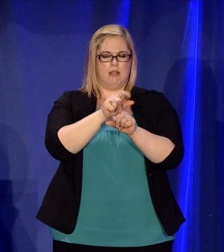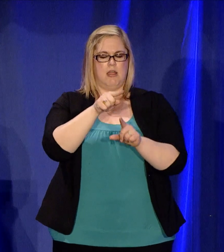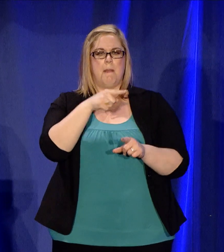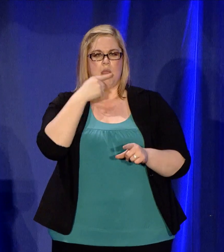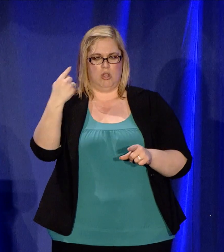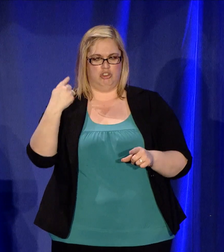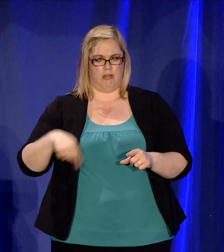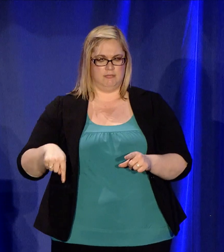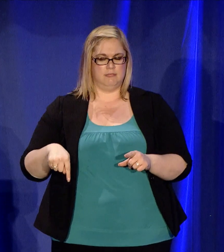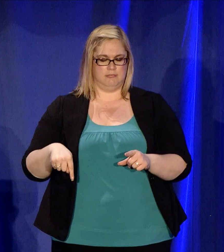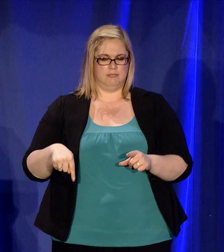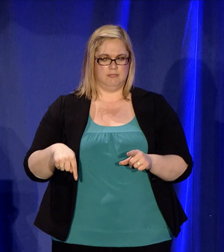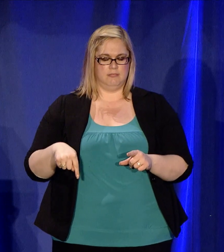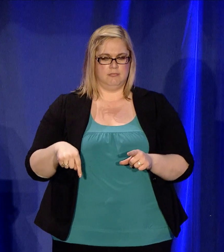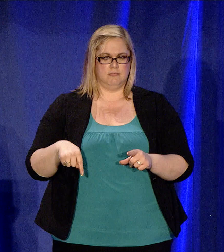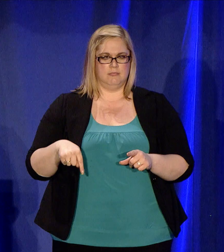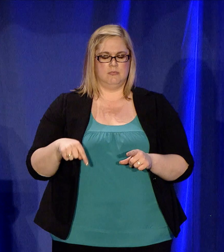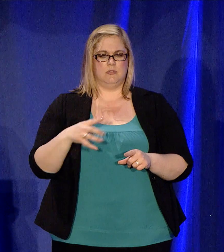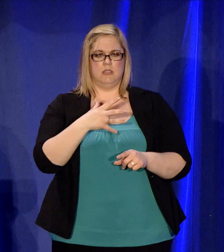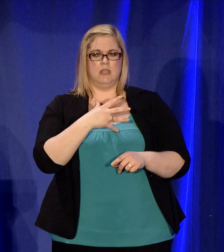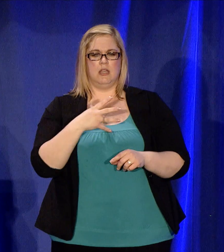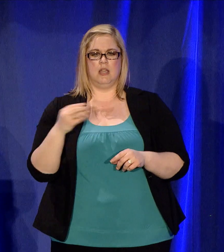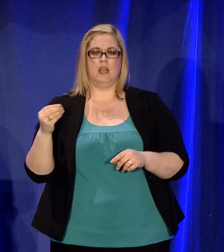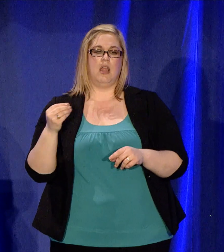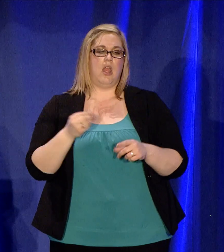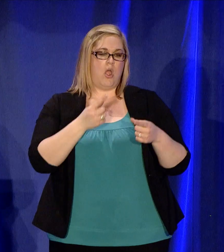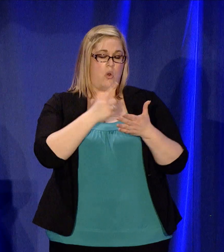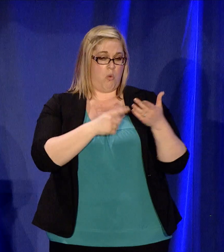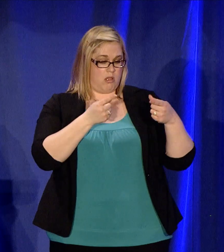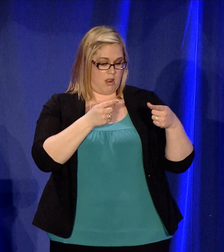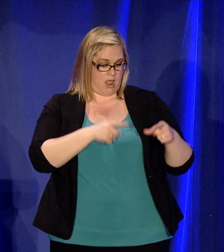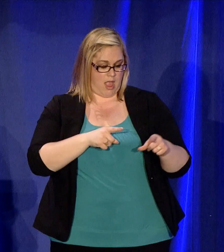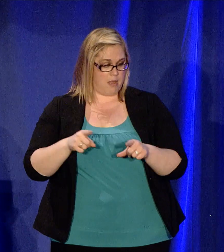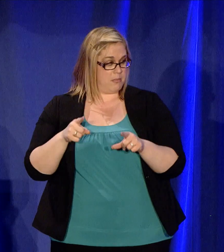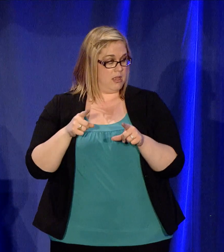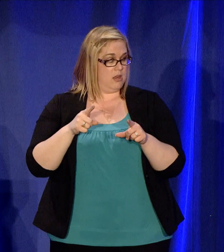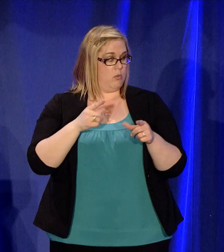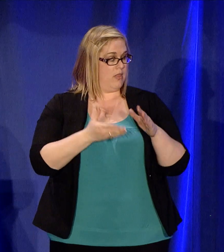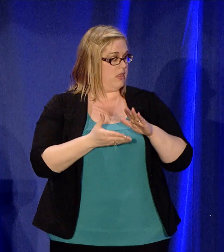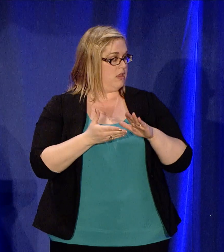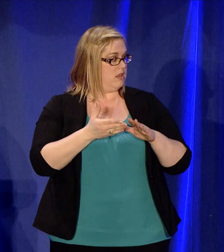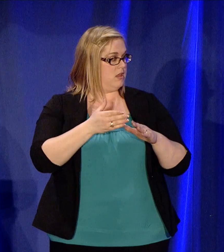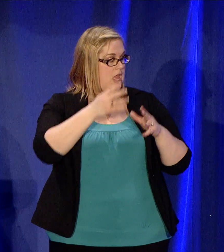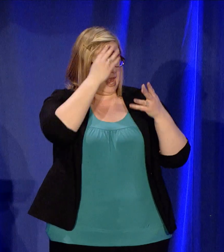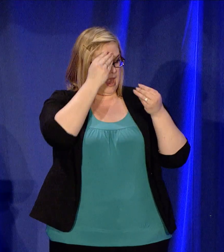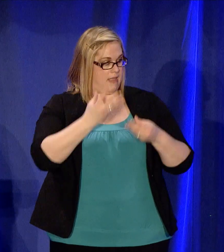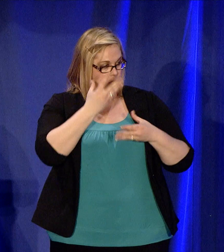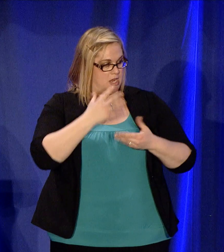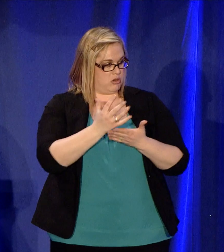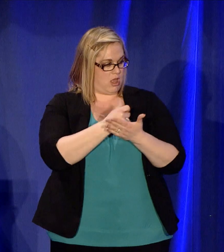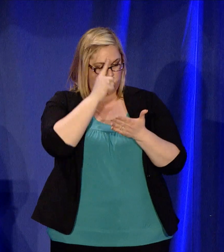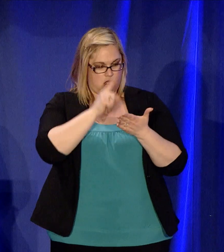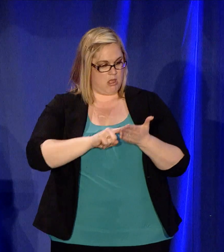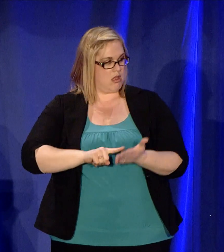Russia. What began as a foreign intelligence gathering operation directed at hacking our